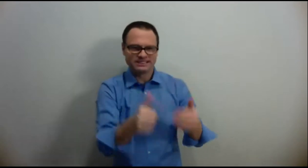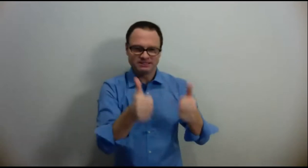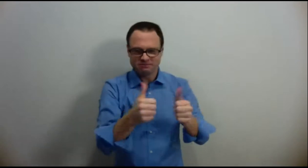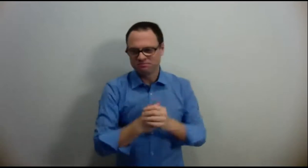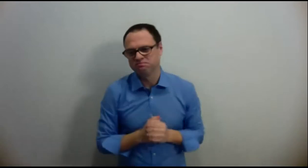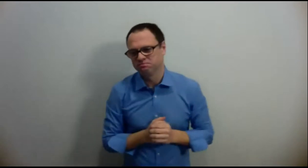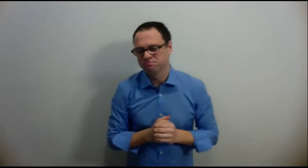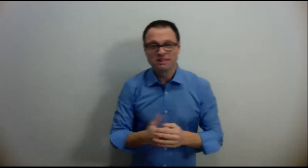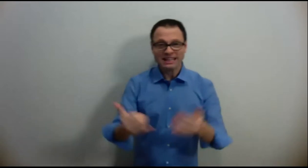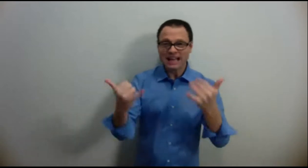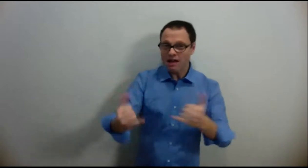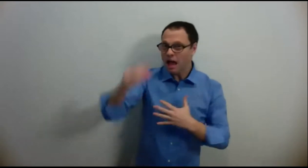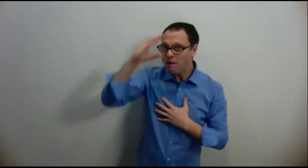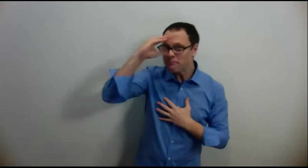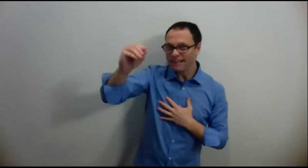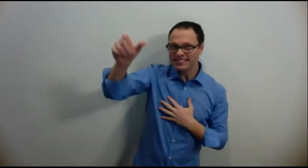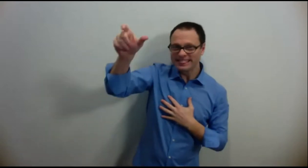congratulations again. Thank you, Tony.